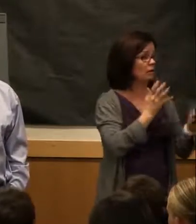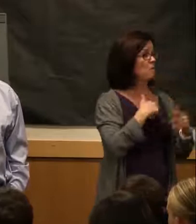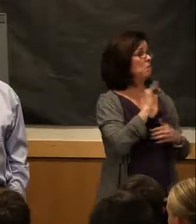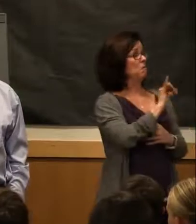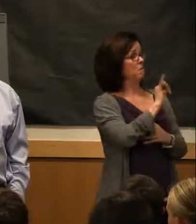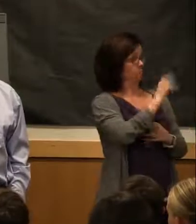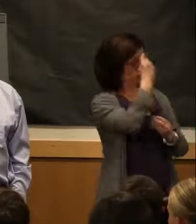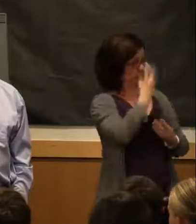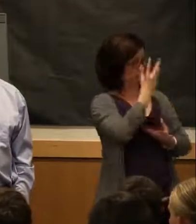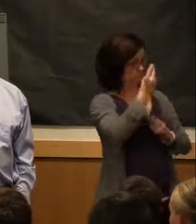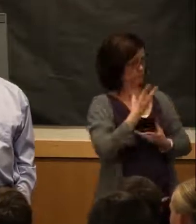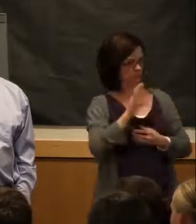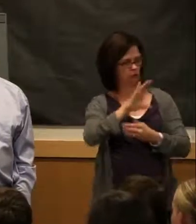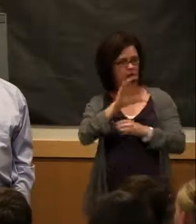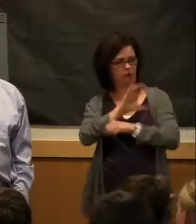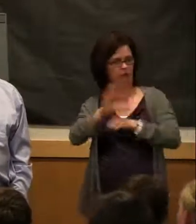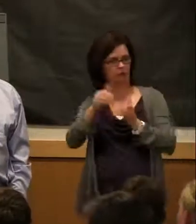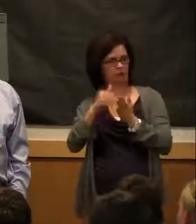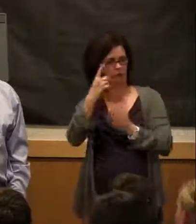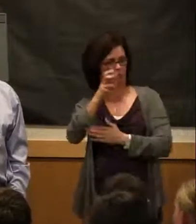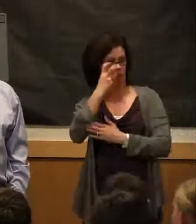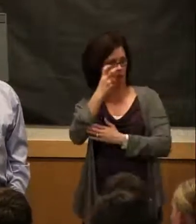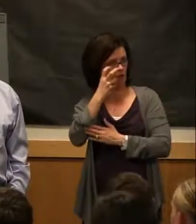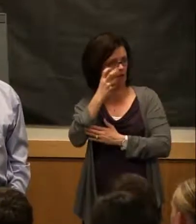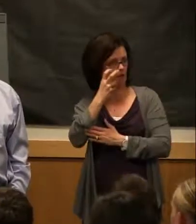heard about the Colorado Center for the Blind, and